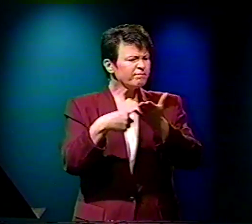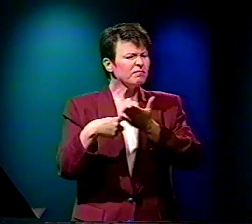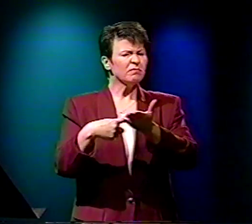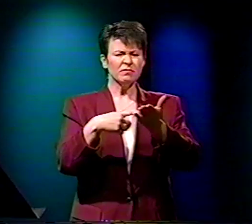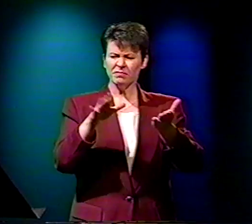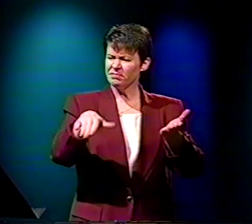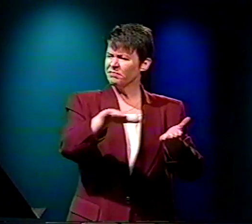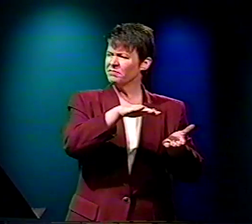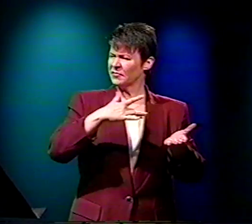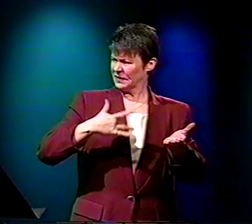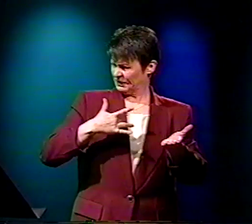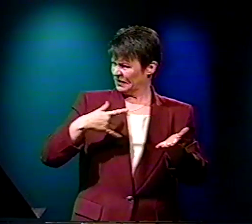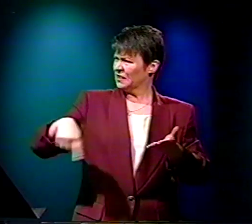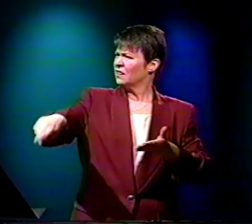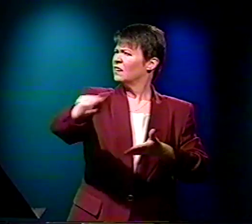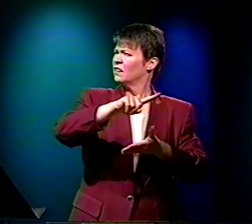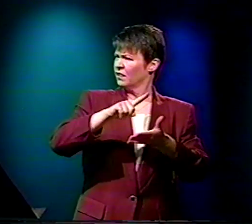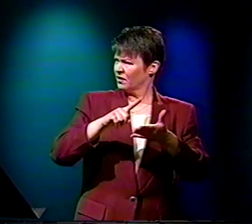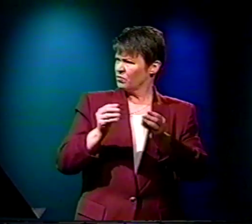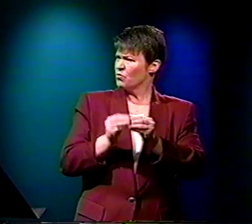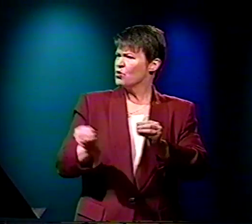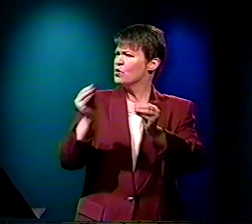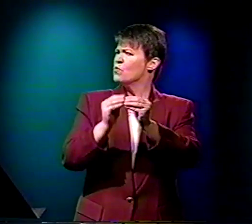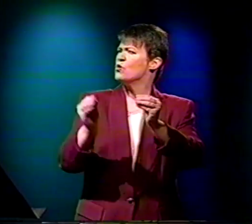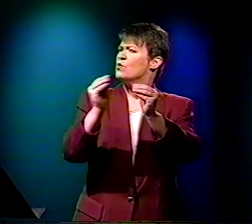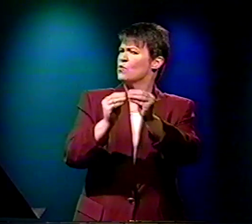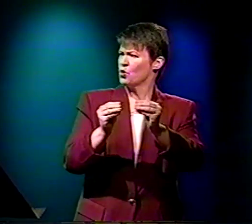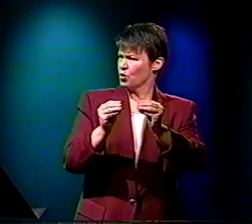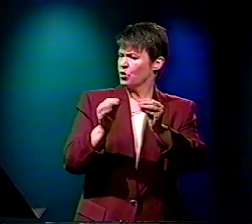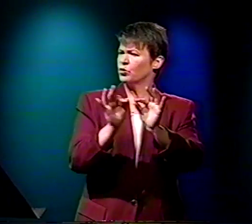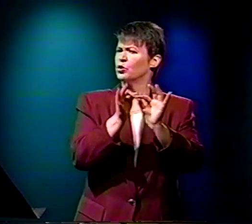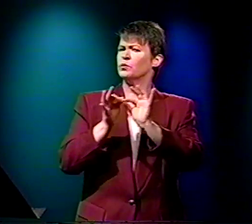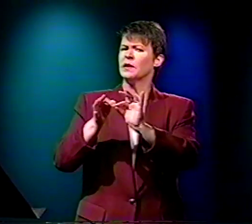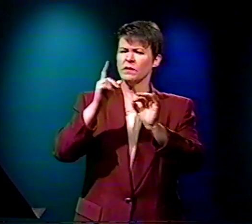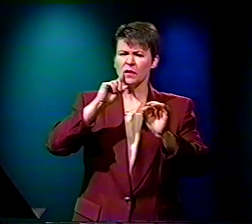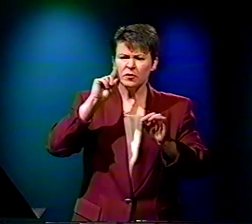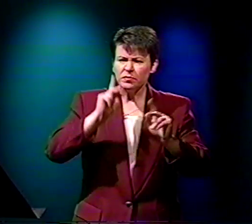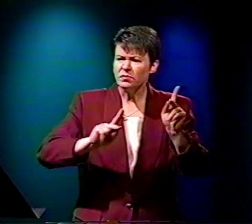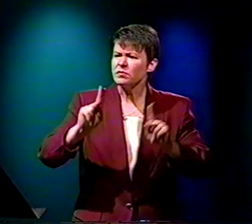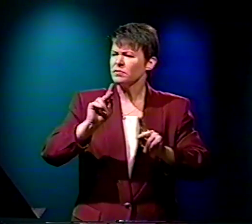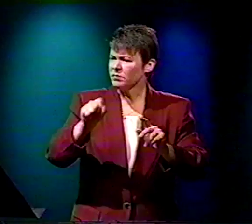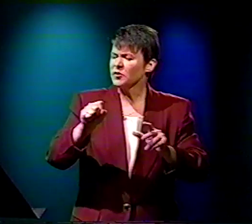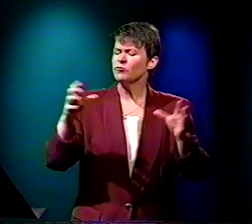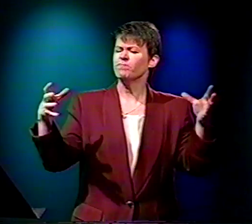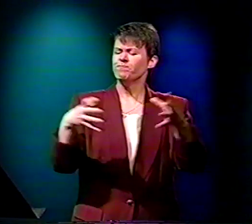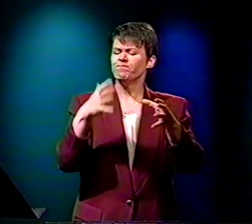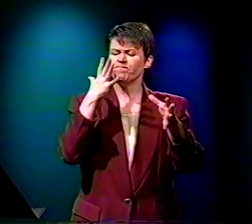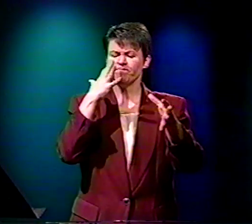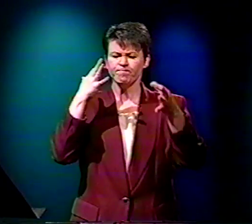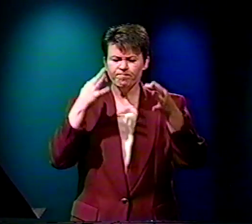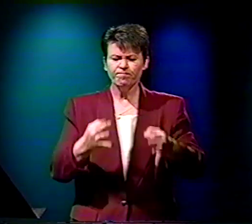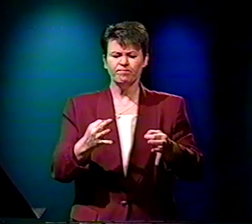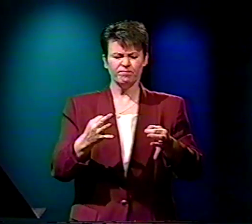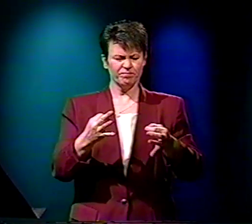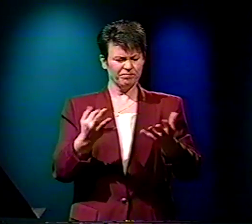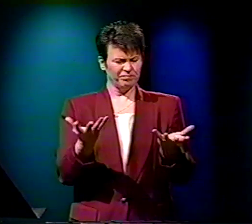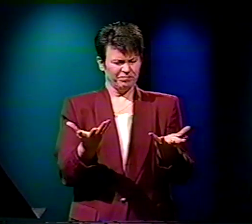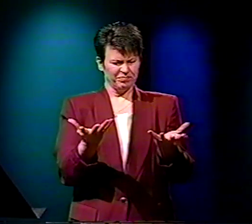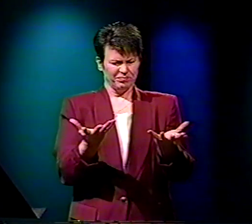teachers or ministers, got together and they began to realize that there is more and more interpreting taking place. And they